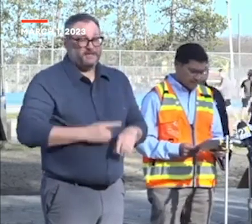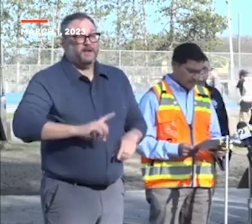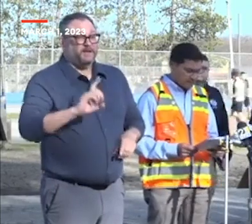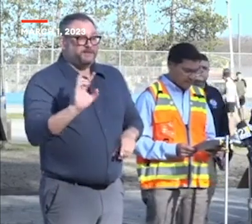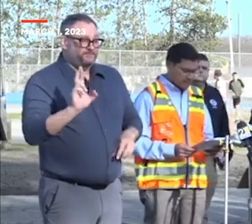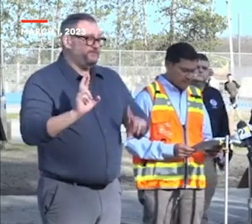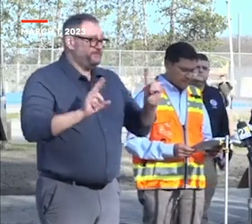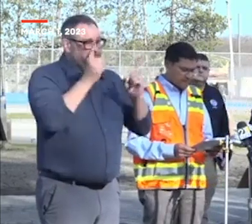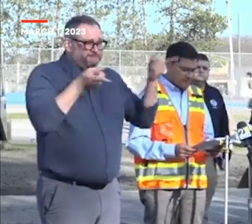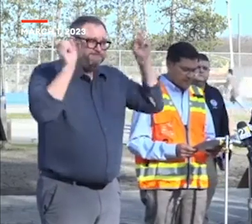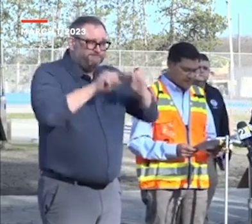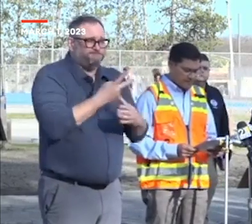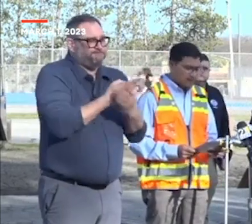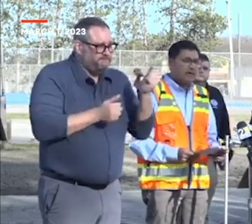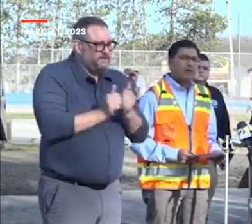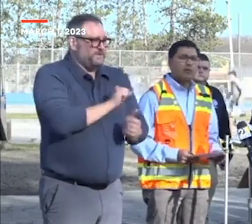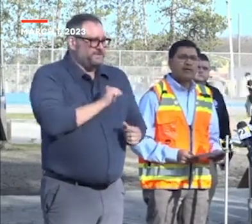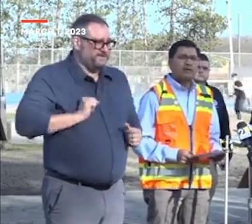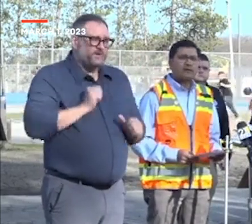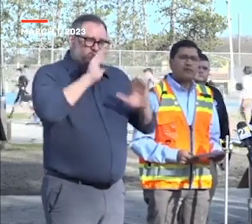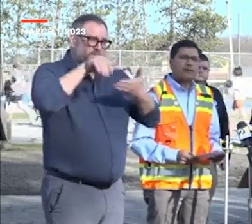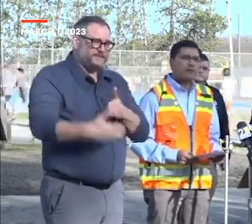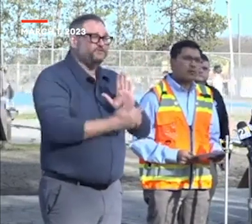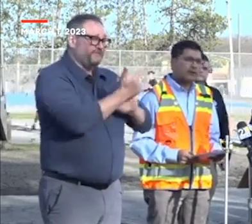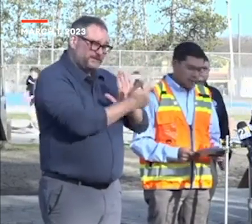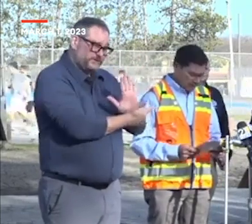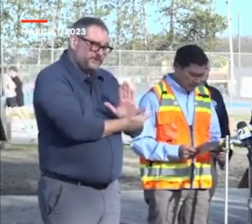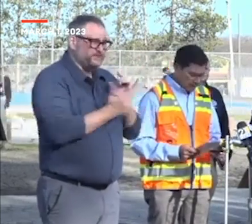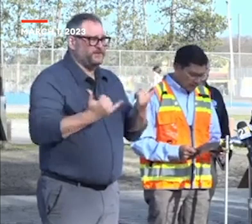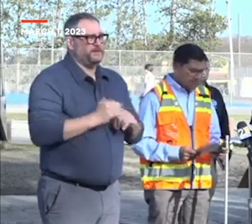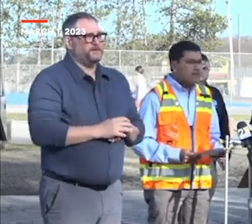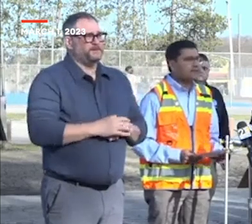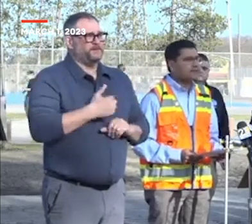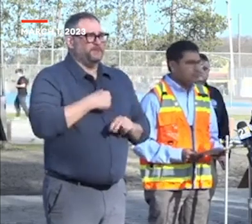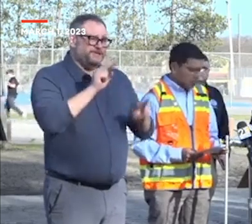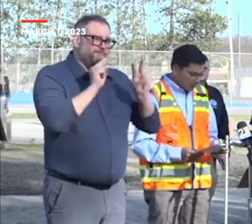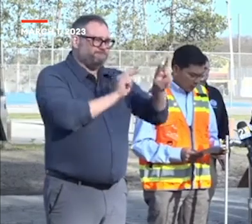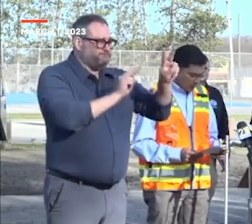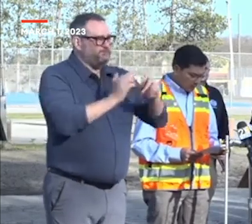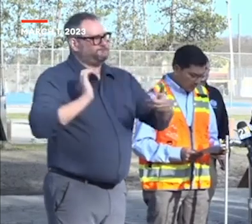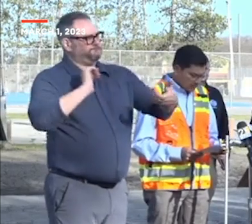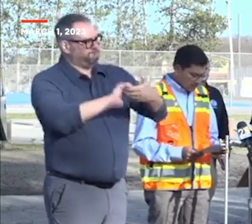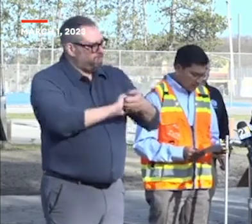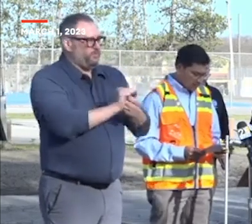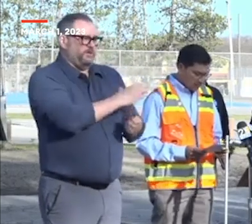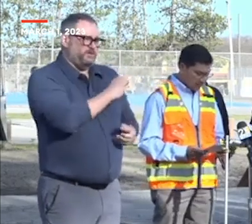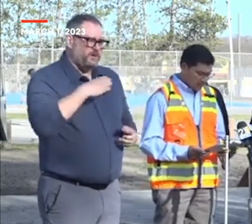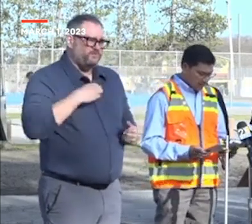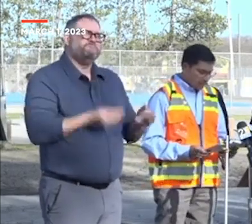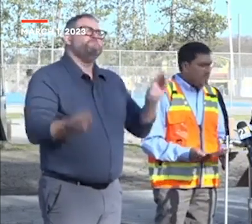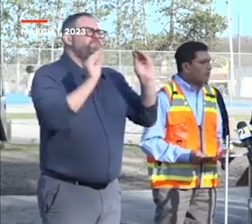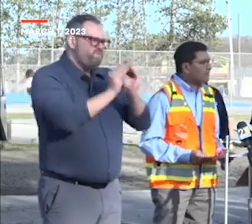senators for introducing new legislation today. We look forward to working with Congress to do more on this important